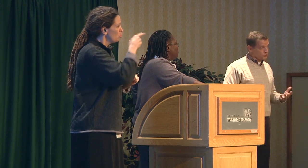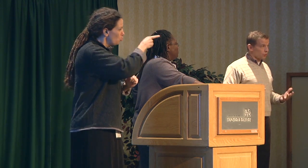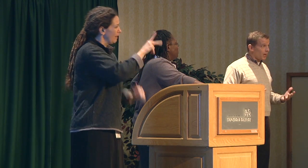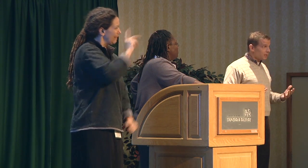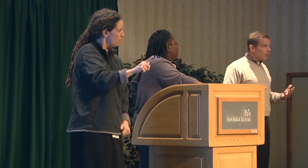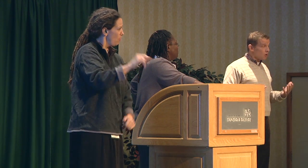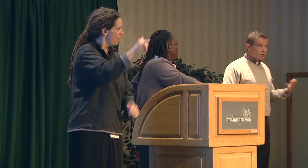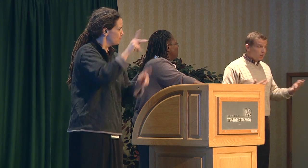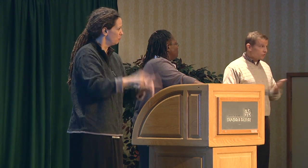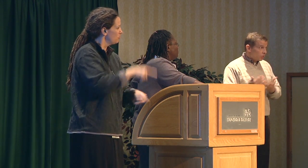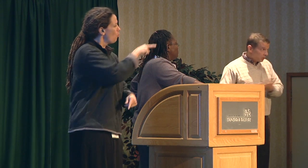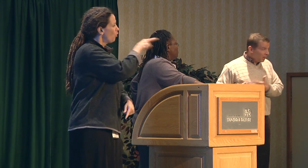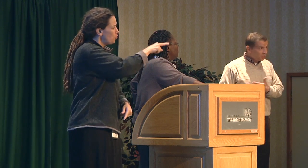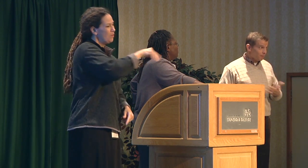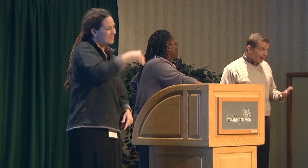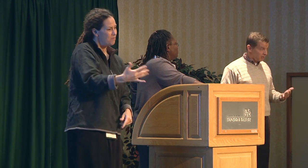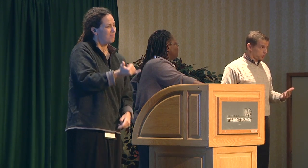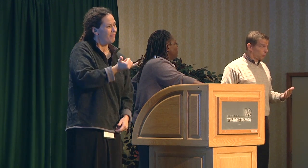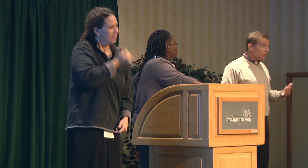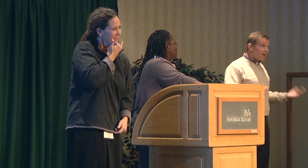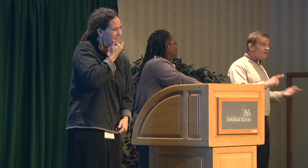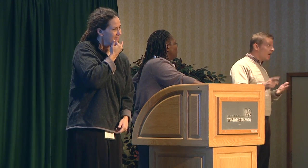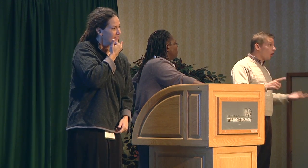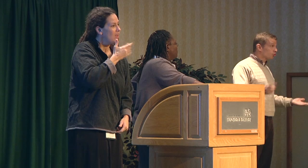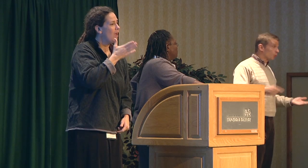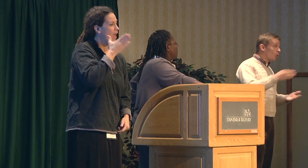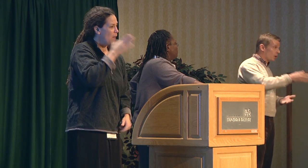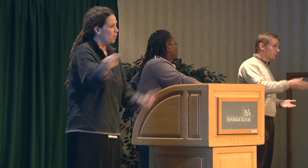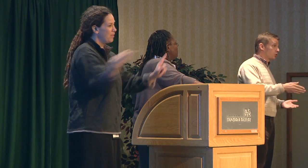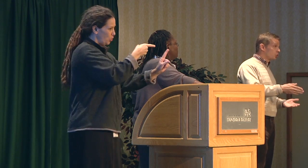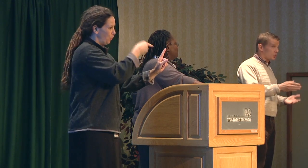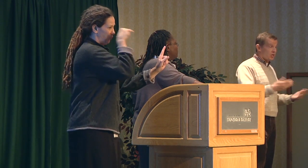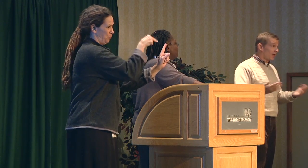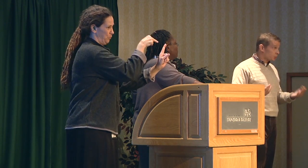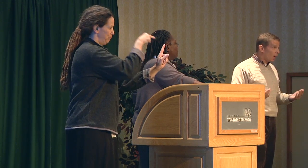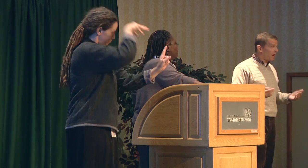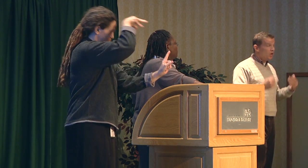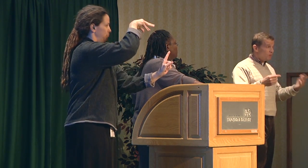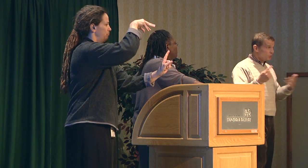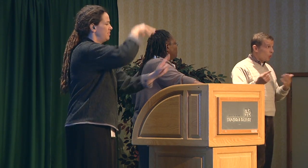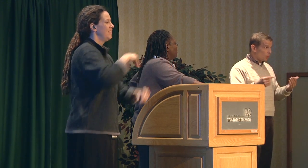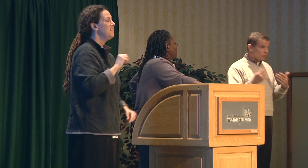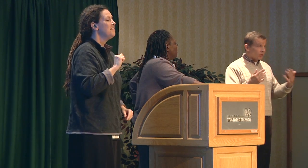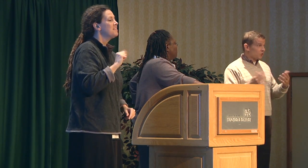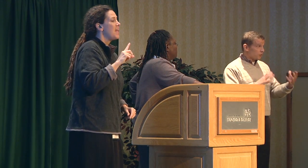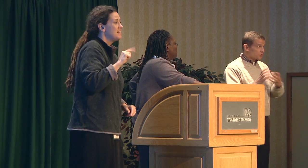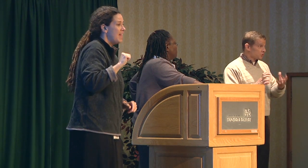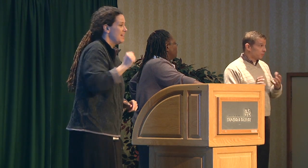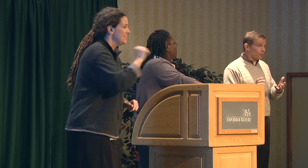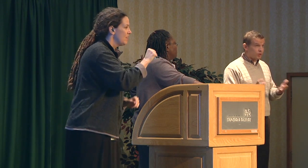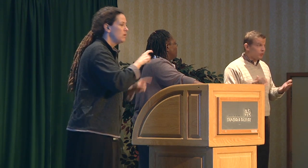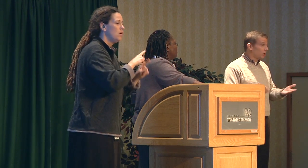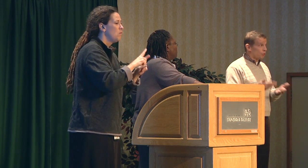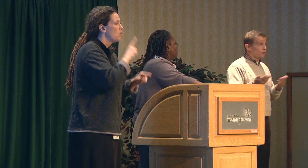give this person the right care, it's going to kind of come back on you. The ADA also requires you to do this, and that's why. But you know, really, this person